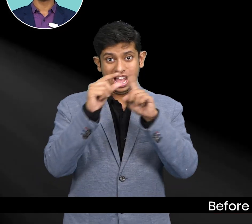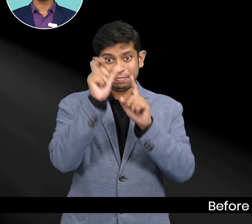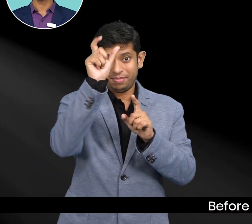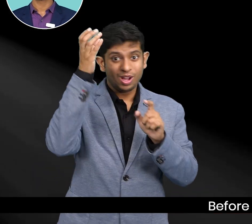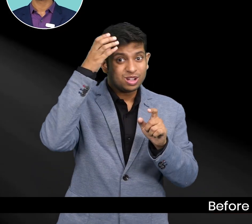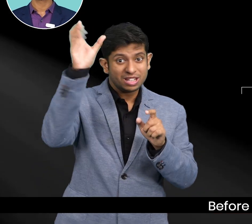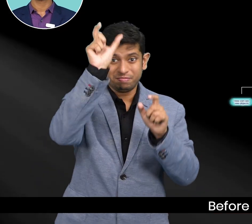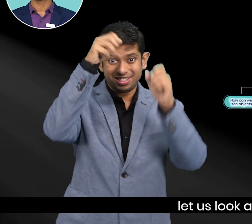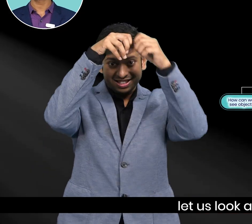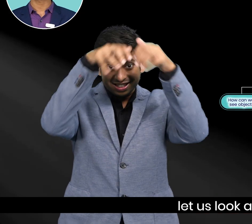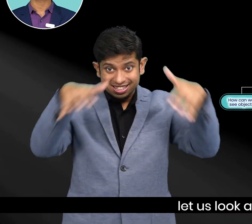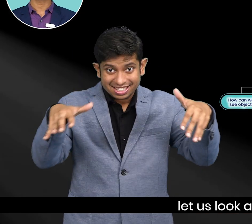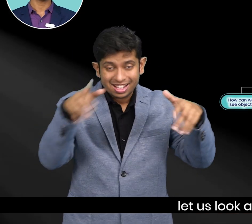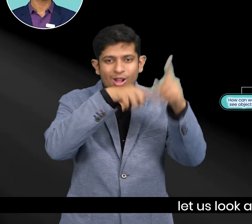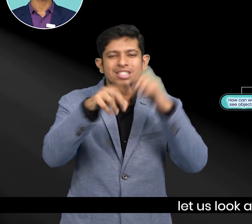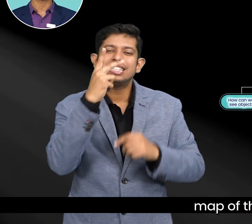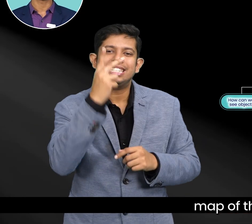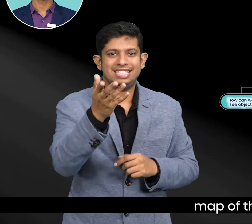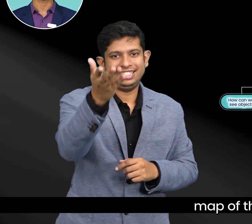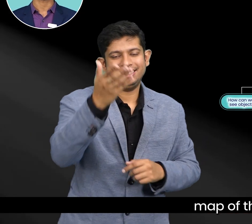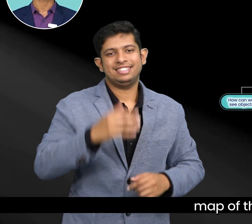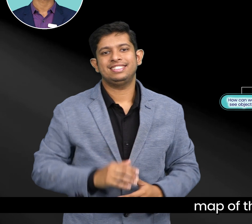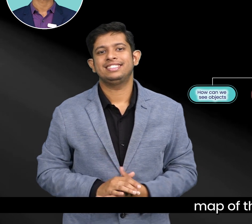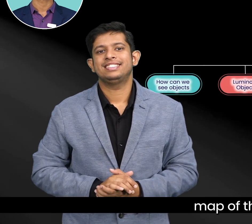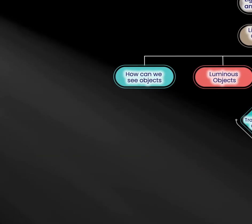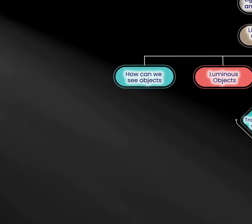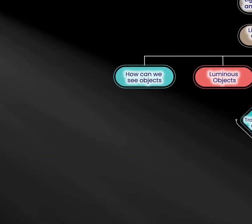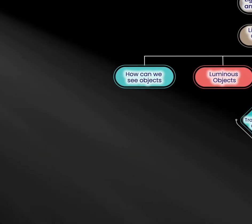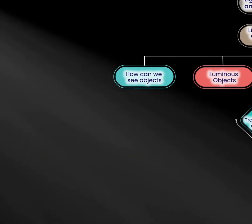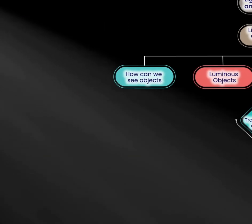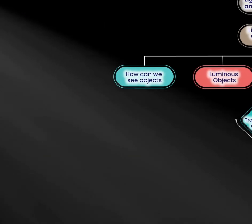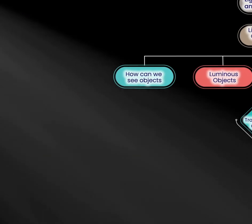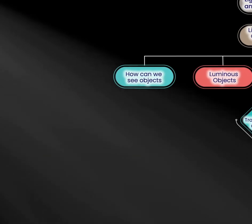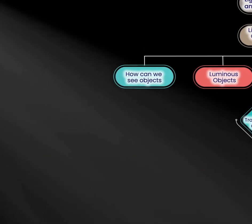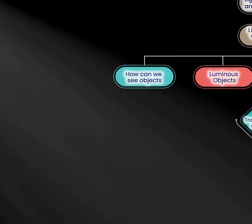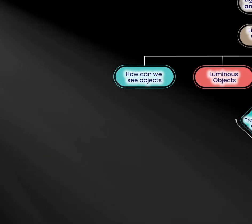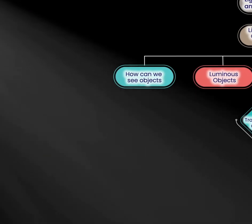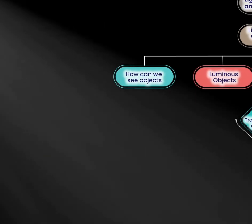Before starting, let us look at the concept map of this session.